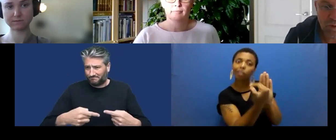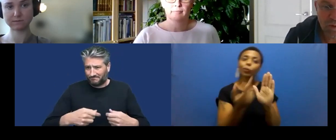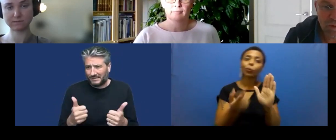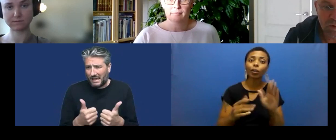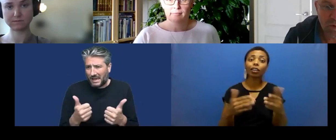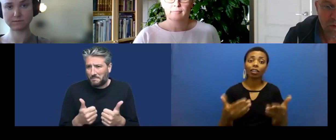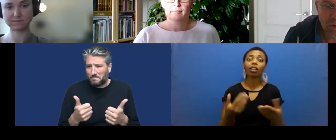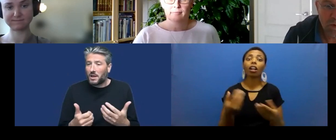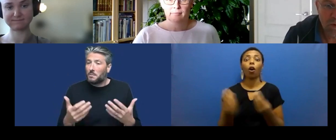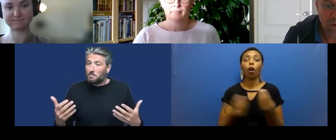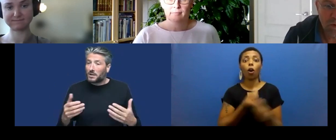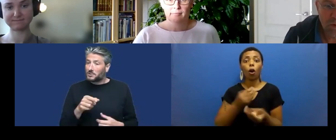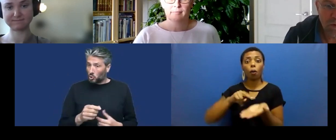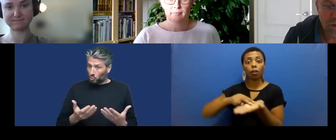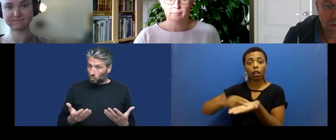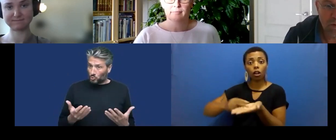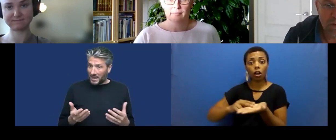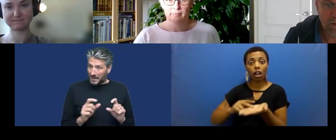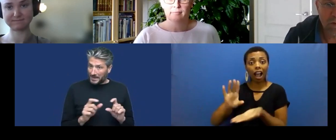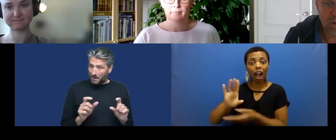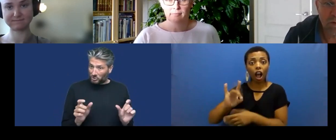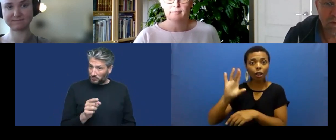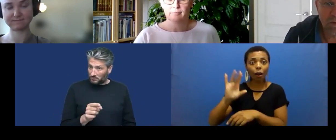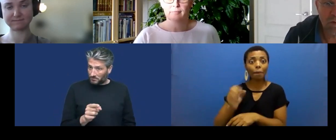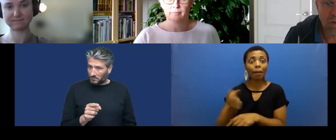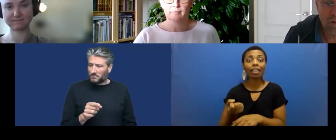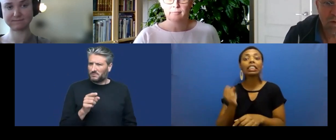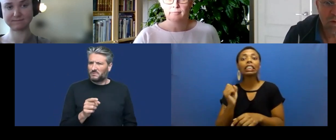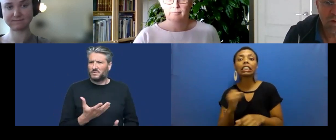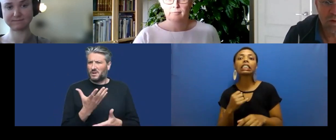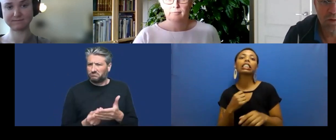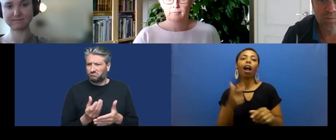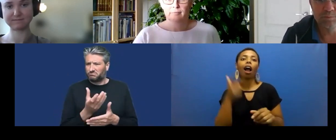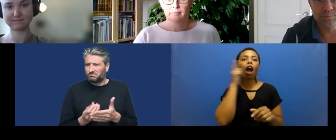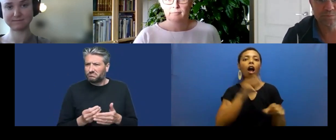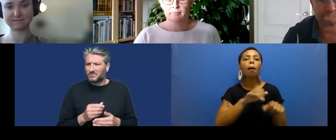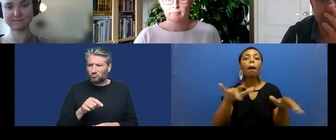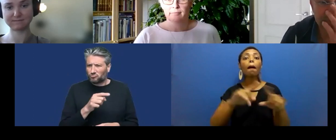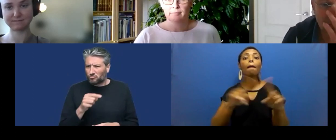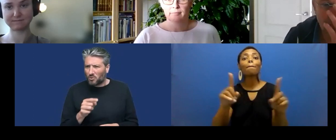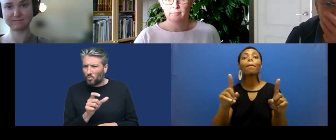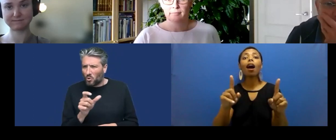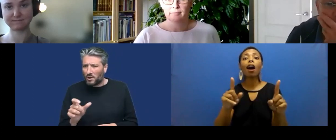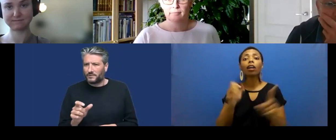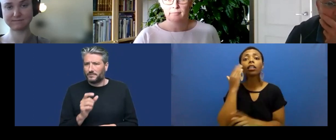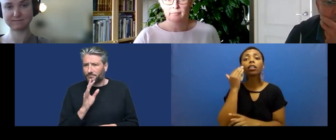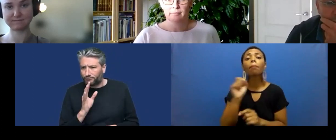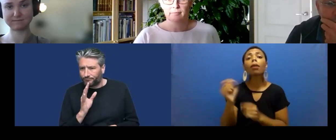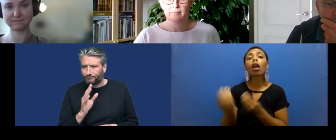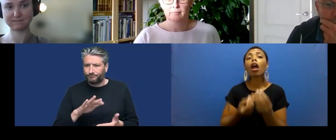translation. So it's, there's a long way to go. So I wouldn't, bank on that. And the question also was about